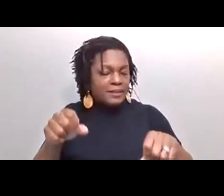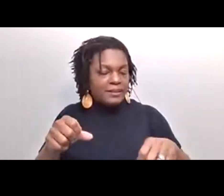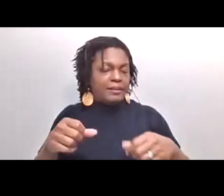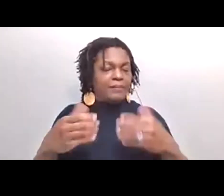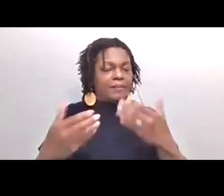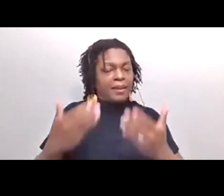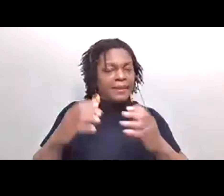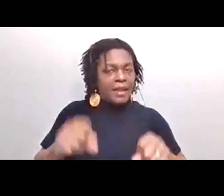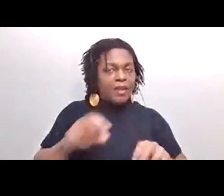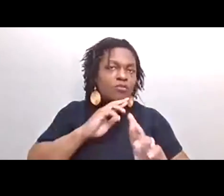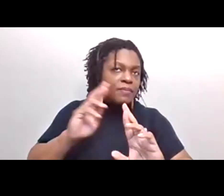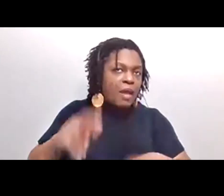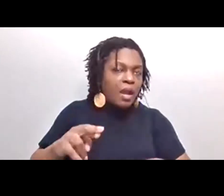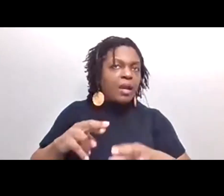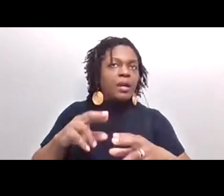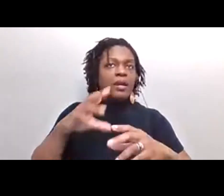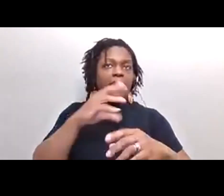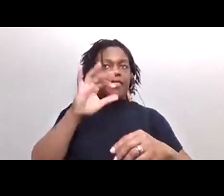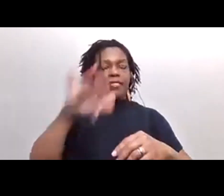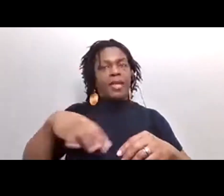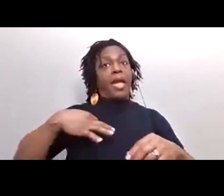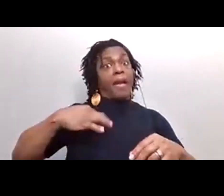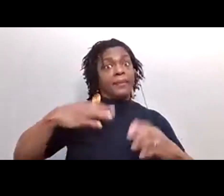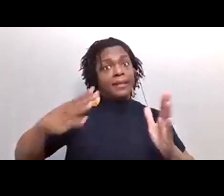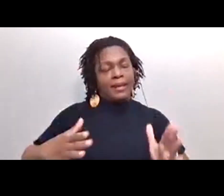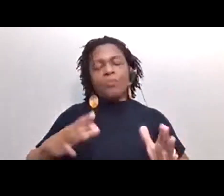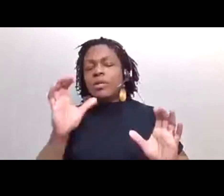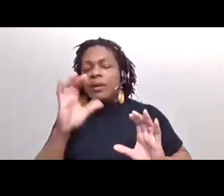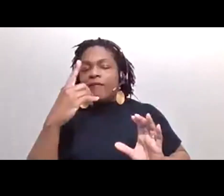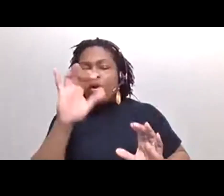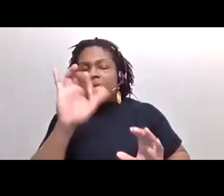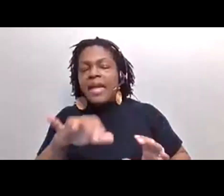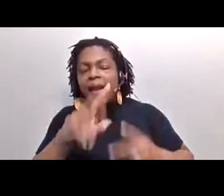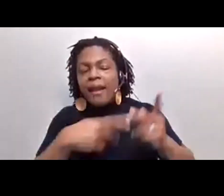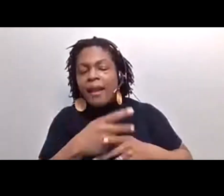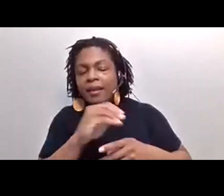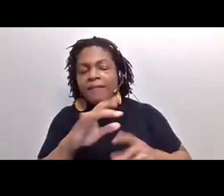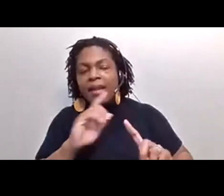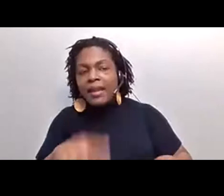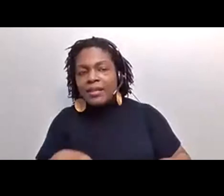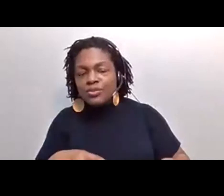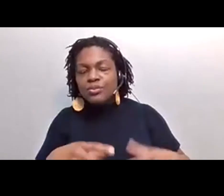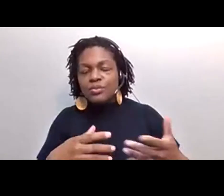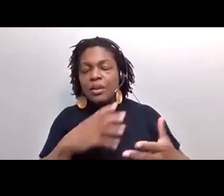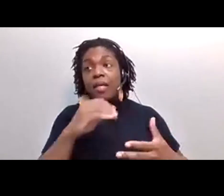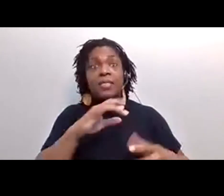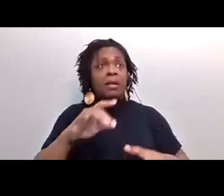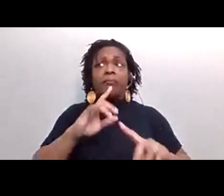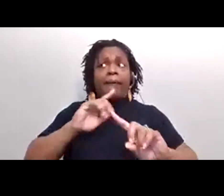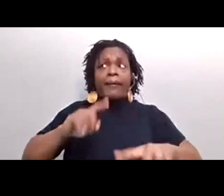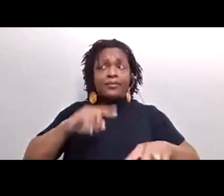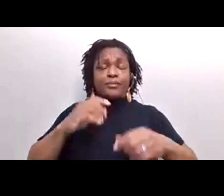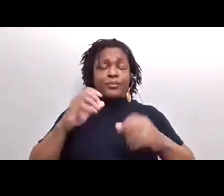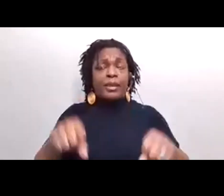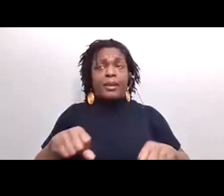that the target applicants are producing. And those responses could be everything